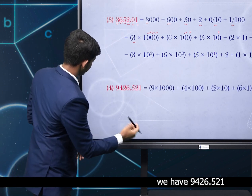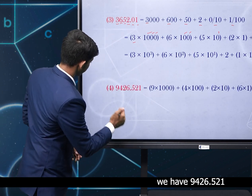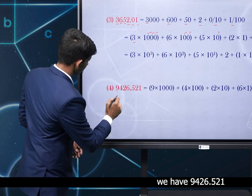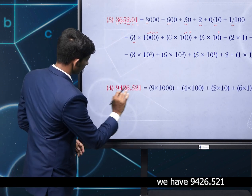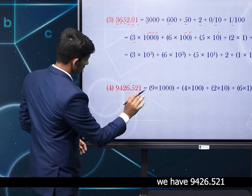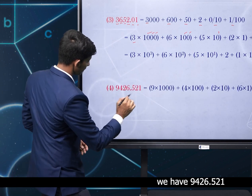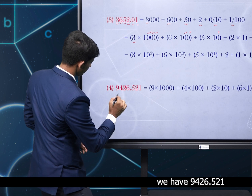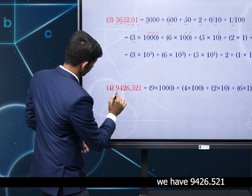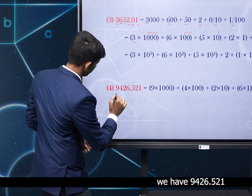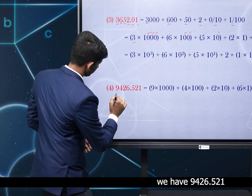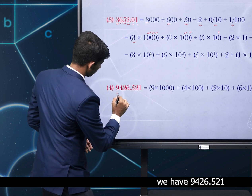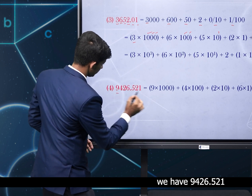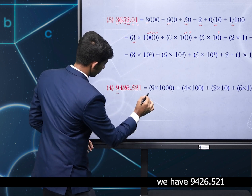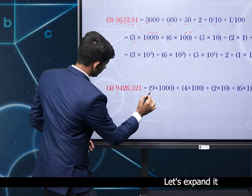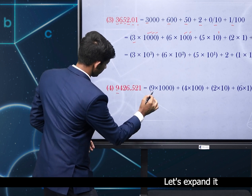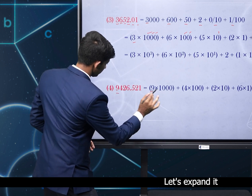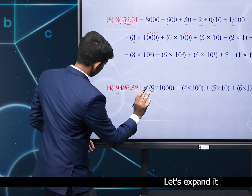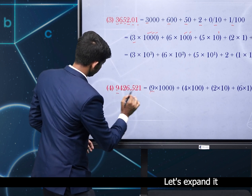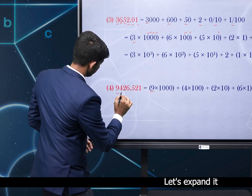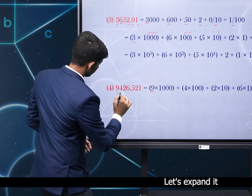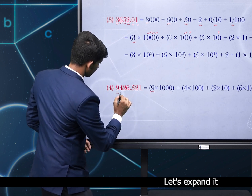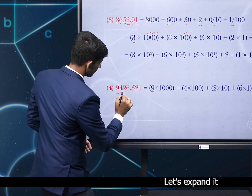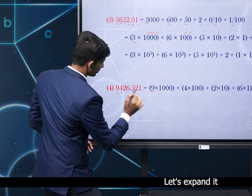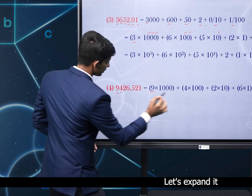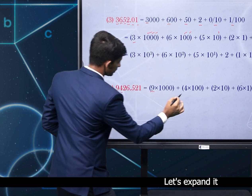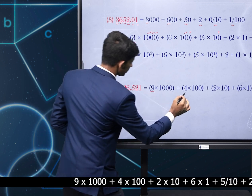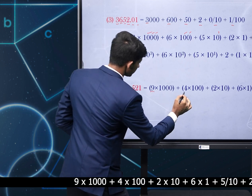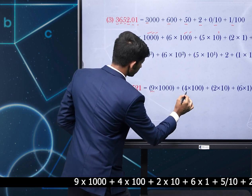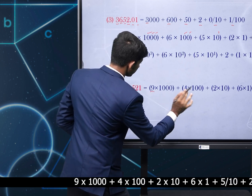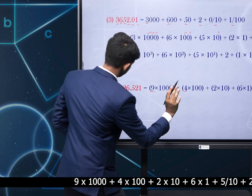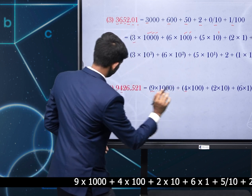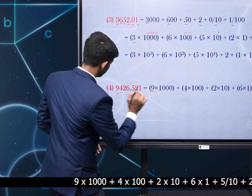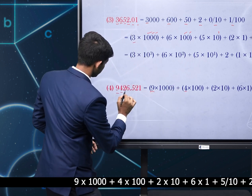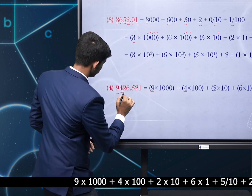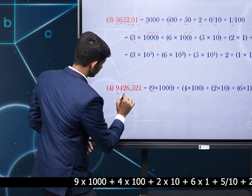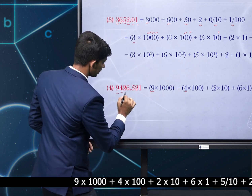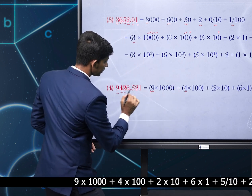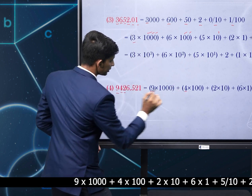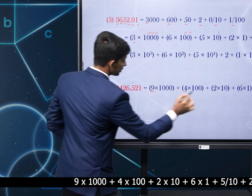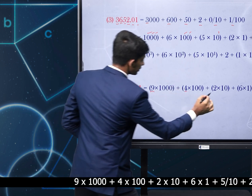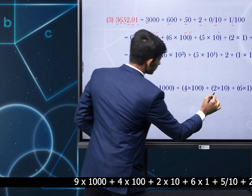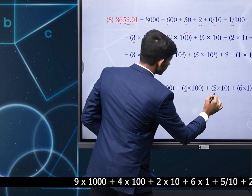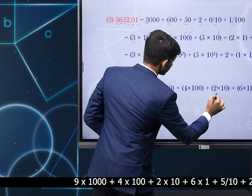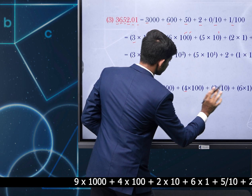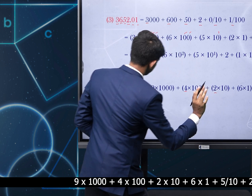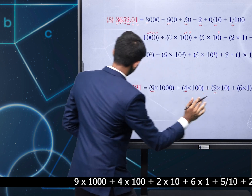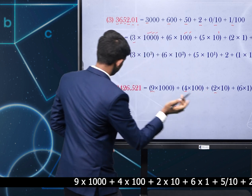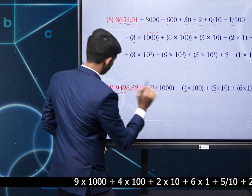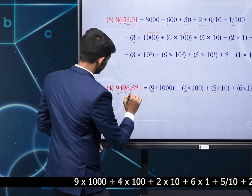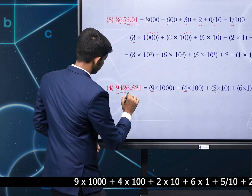9426.521. Let's expand it. 9 into 1000 plus 4 into 100 plus 2